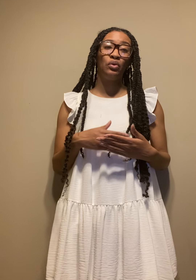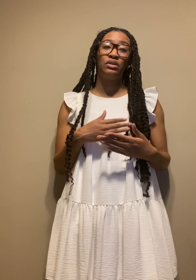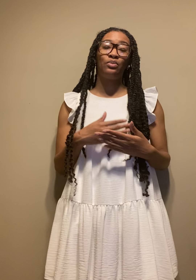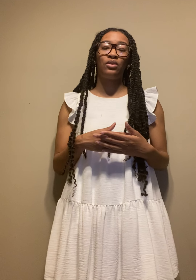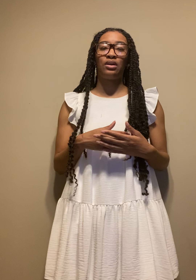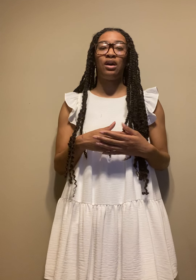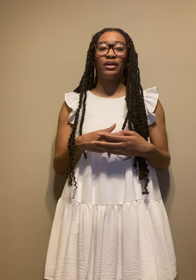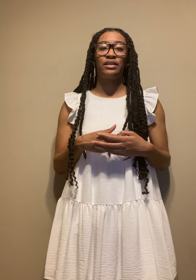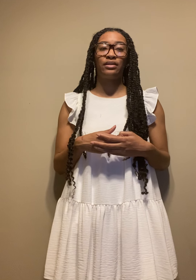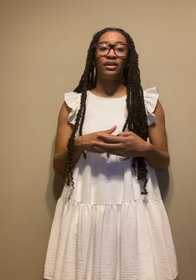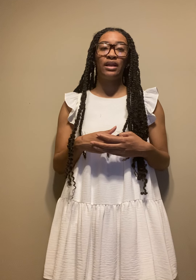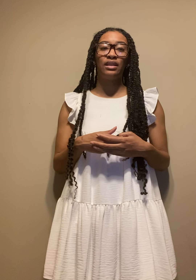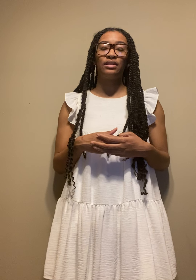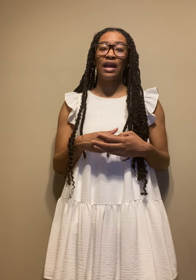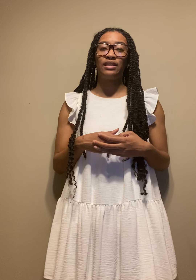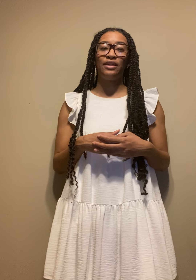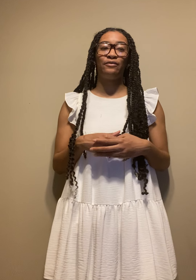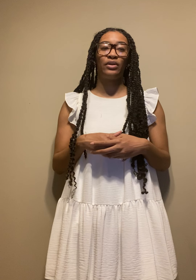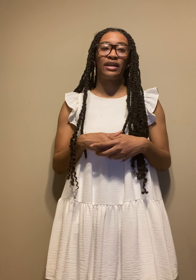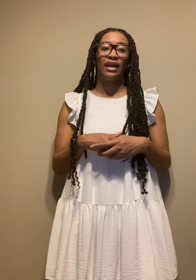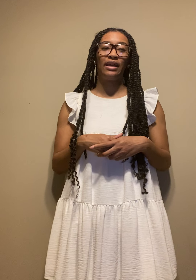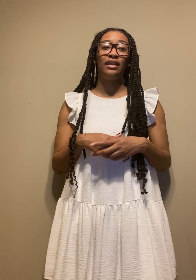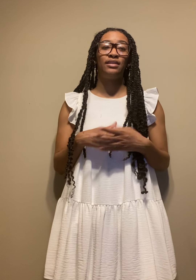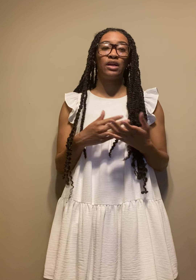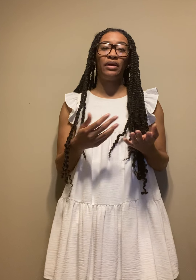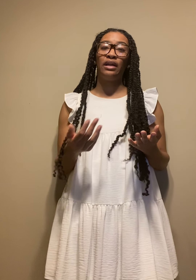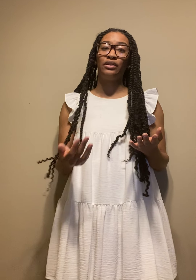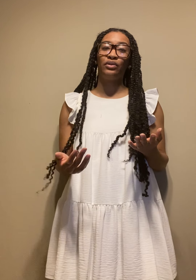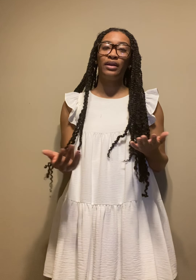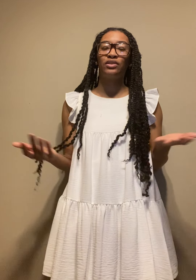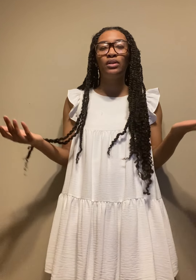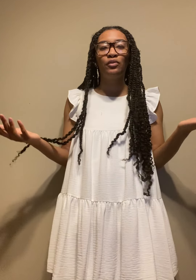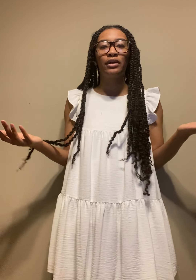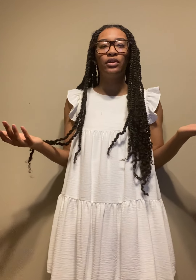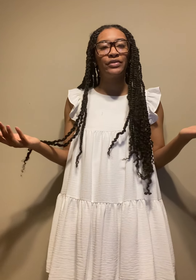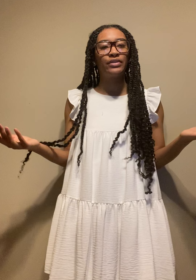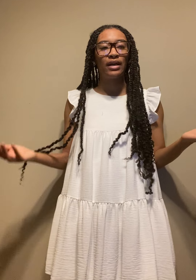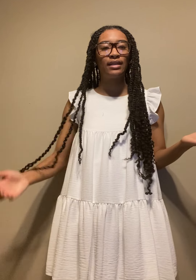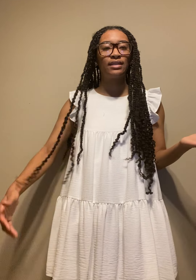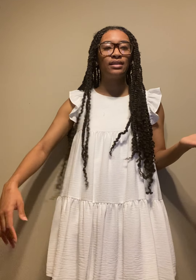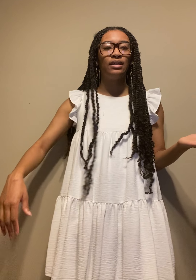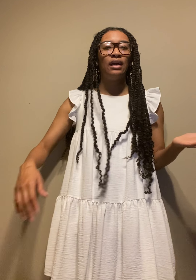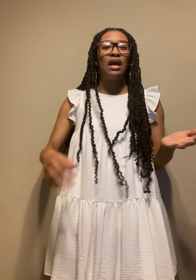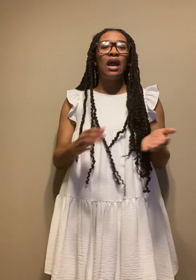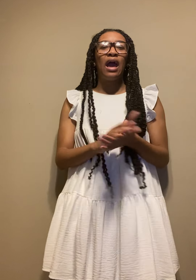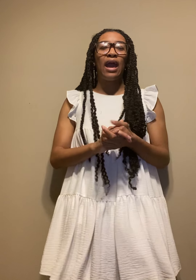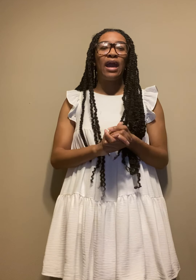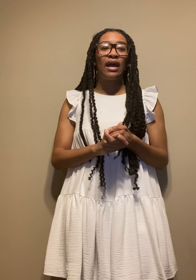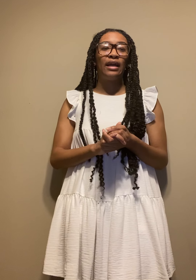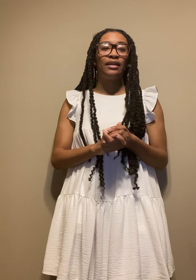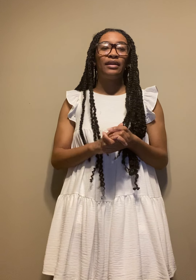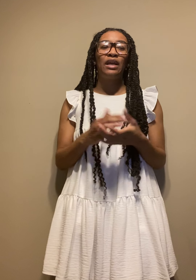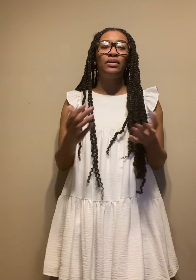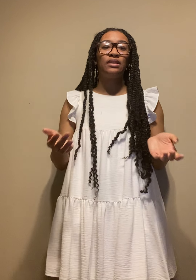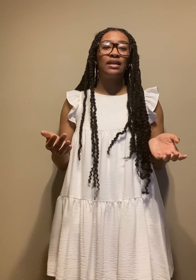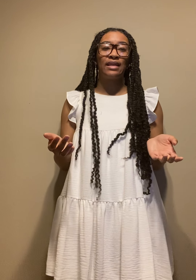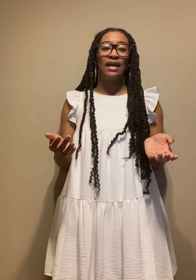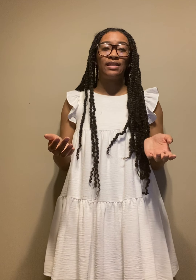was born on August 30th, 1948 in Summit, Illinois, so a little bit closer to us. And he was assassinated